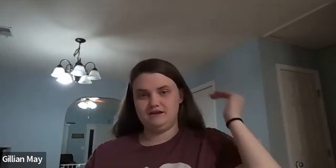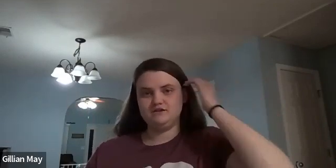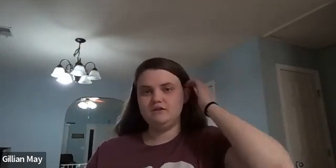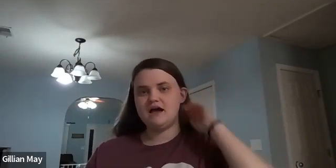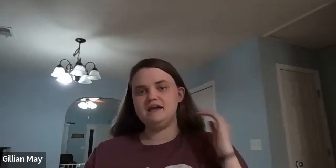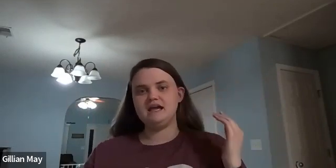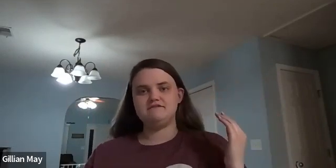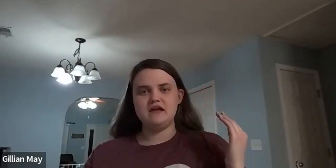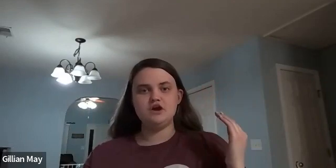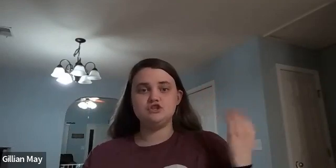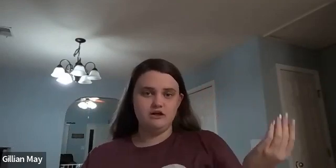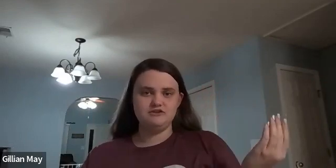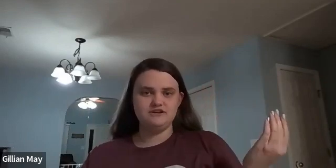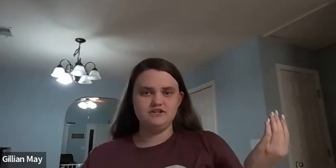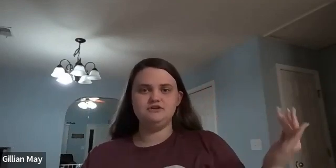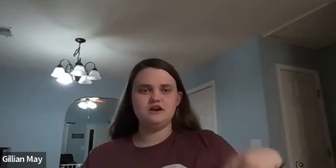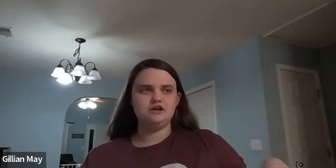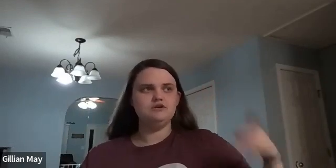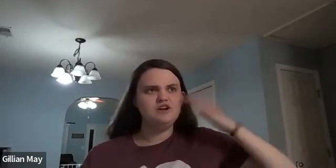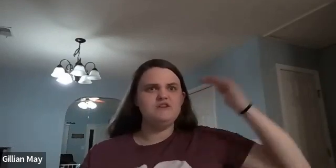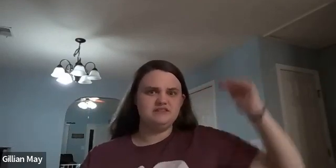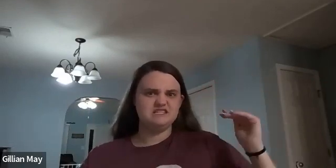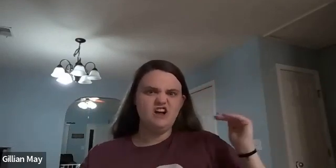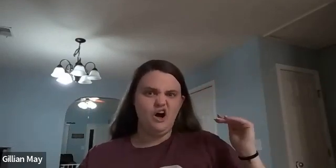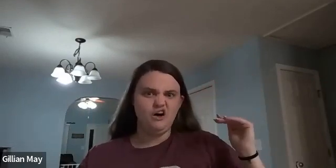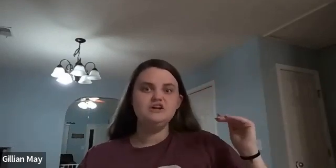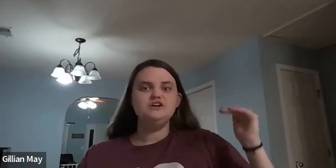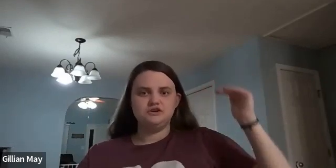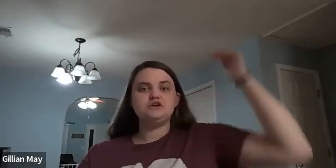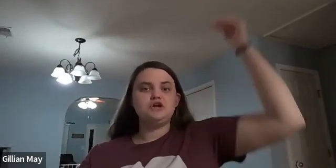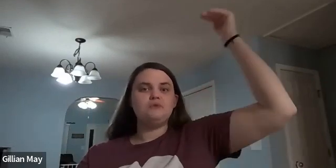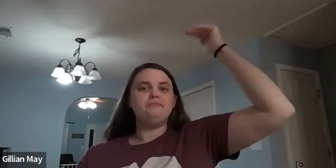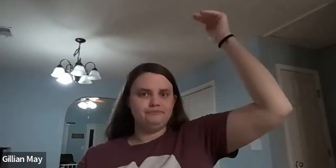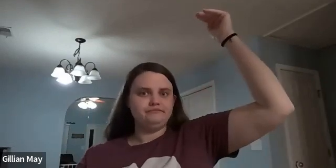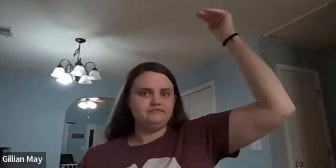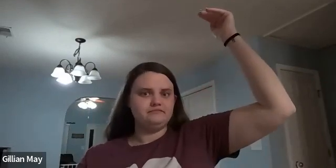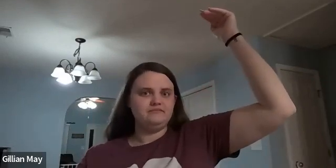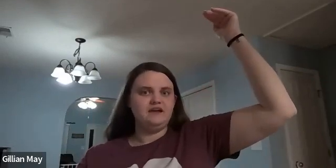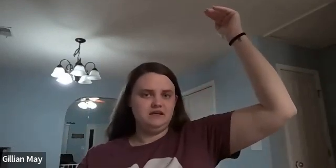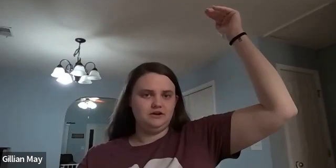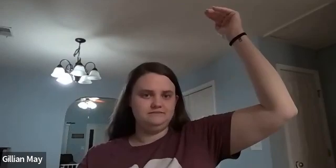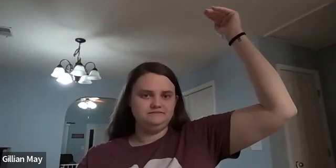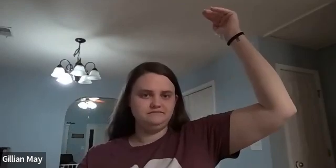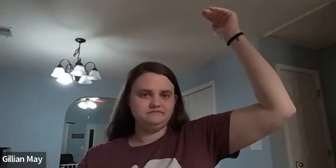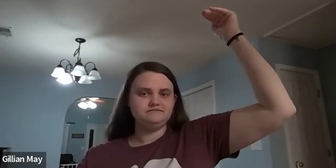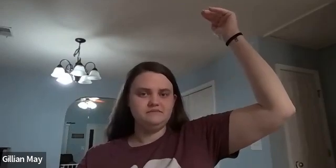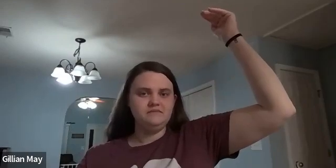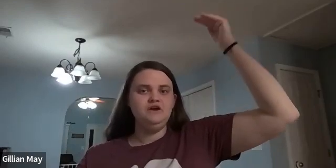So like if they are taller than you, you're not going to go, you know, they're this tall. You're going to go like here.